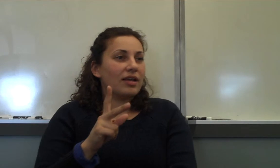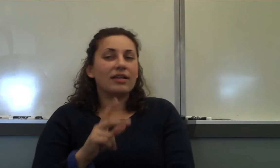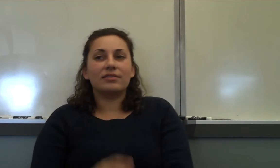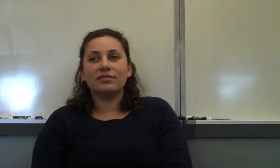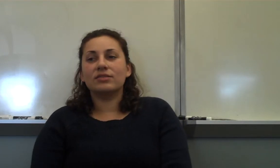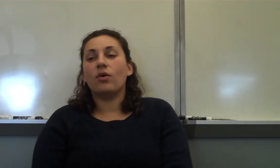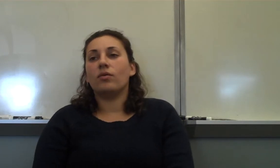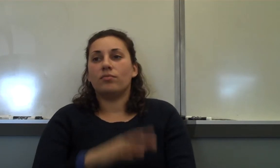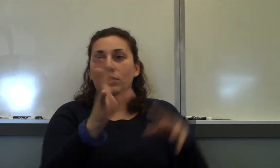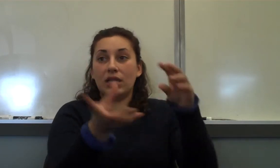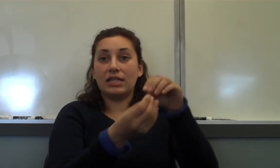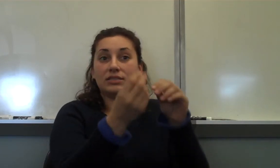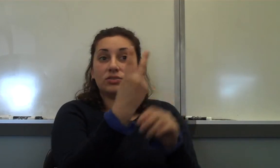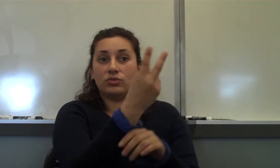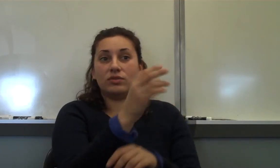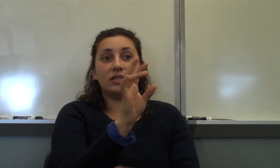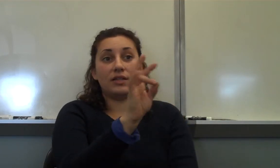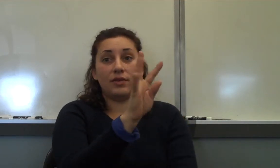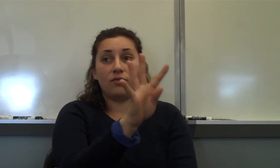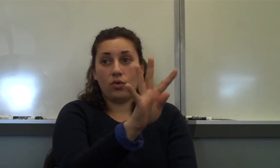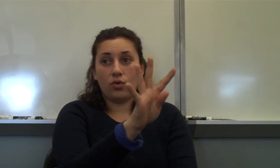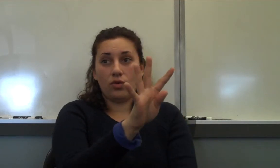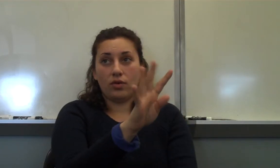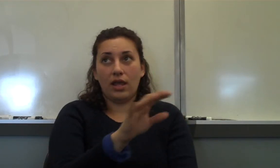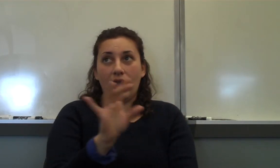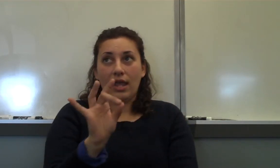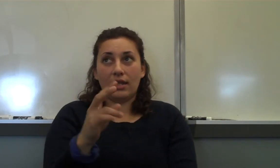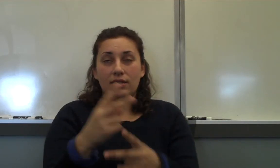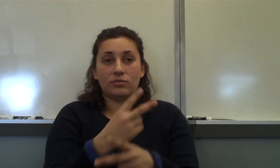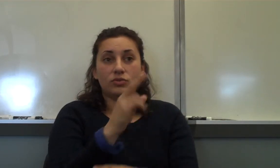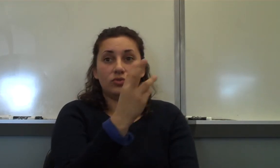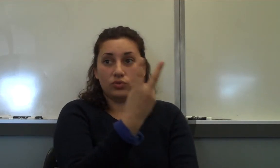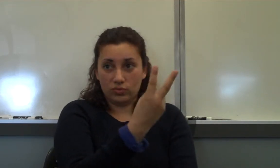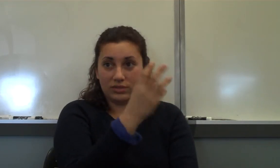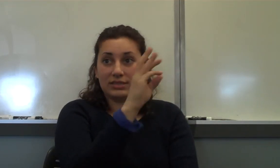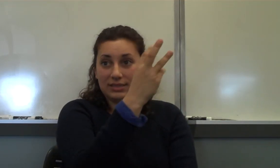no? 8 times 2? 16 and 7?